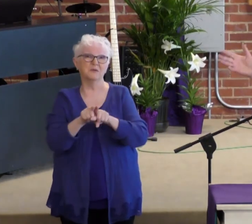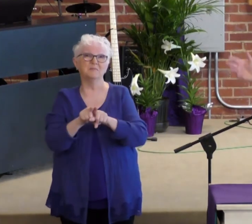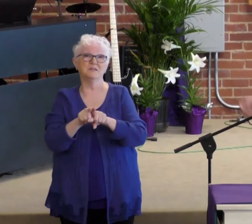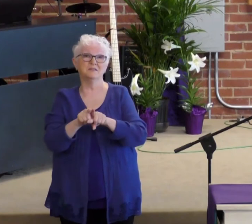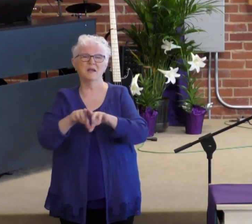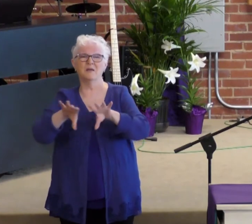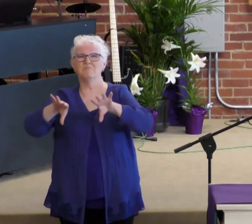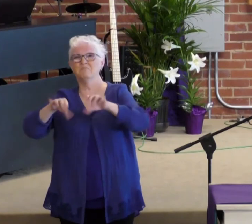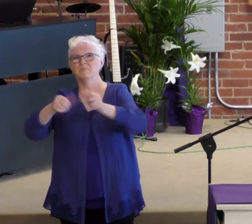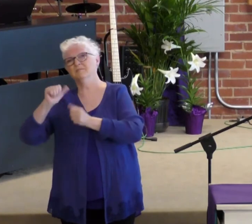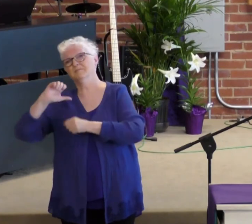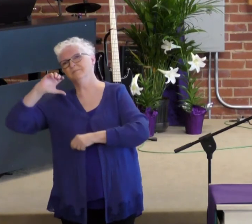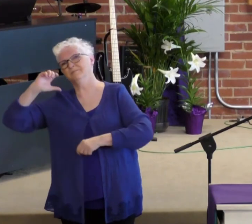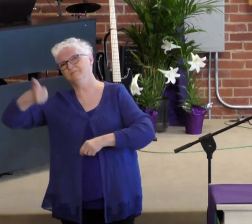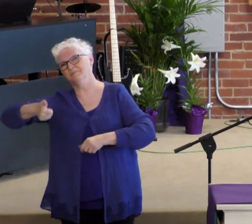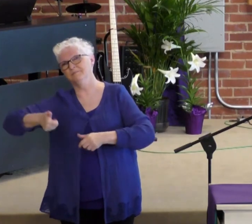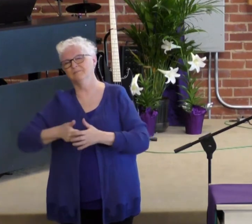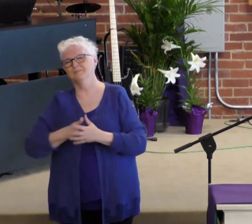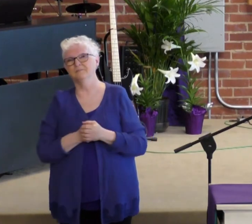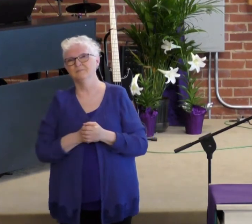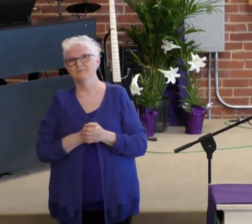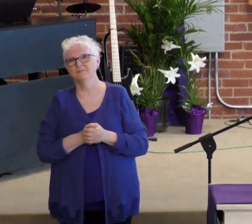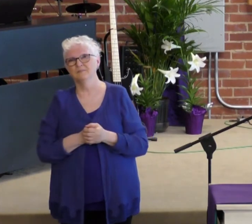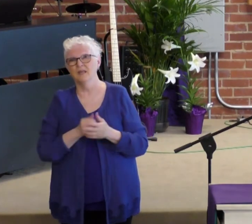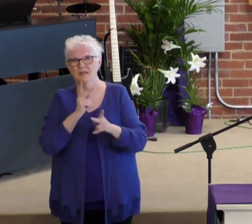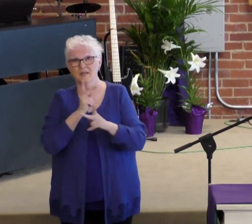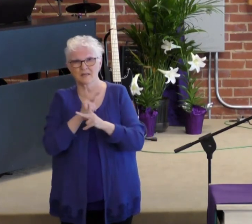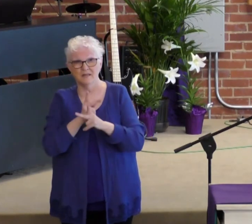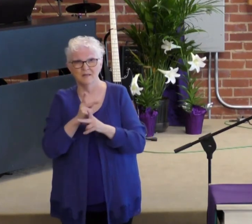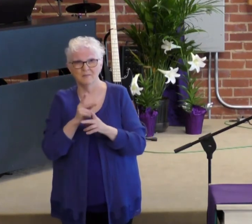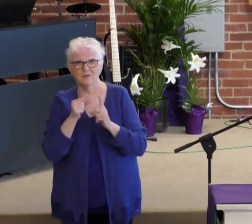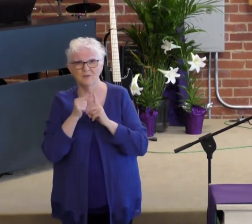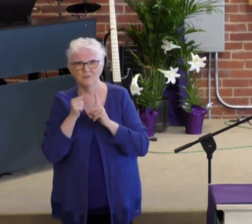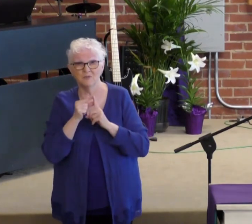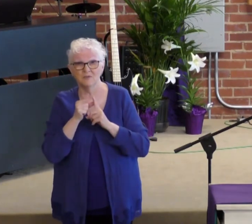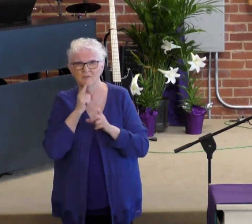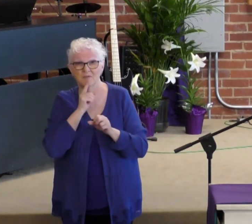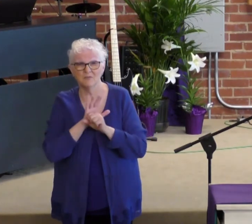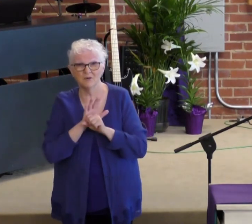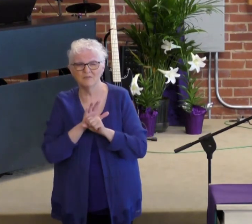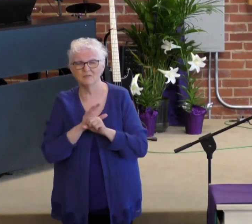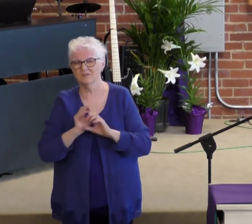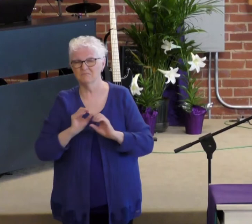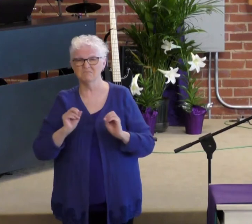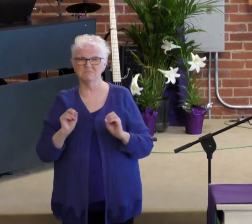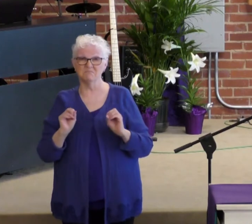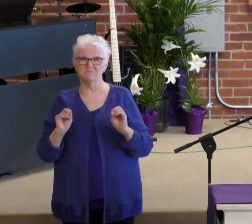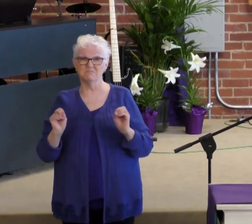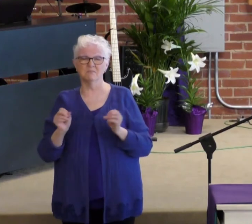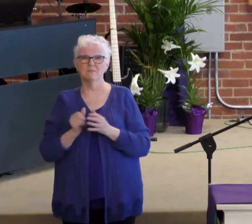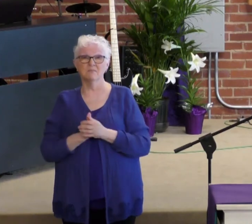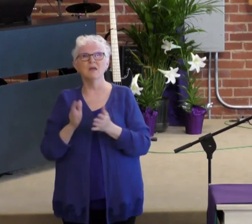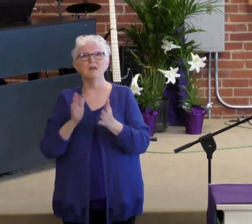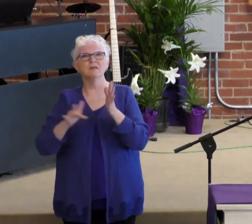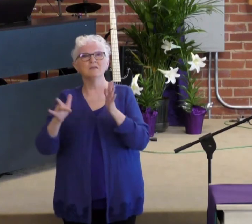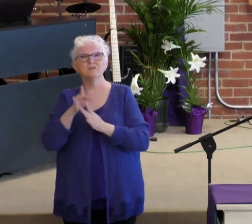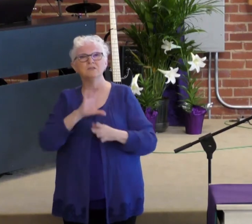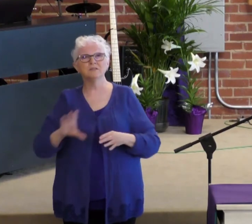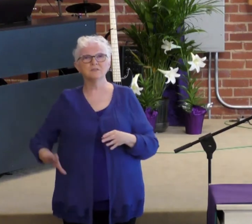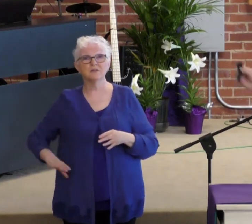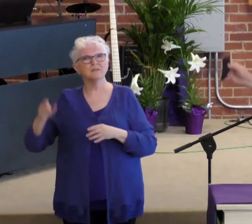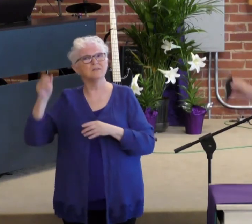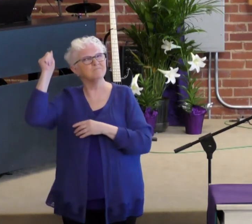We don't always live up to our word, but Jesus Christ lives up to His word. He